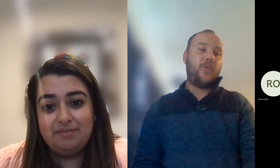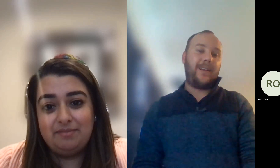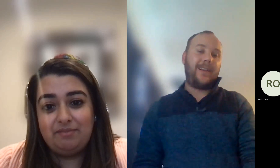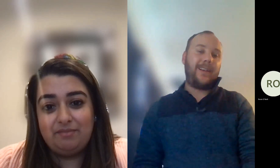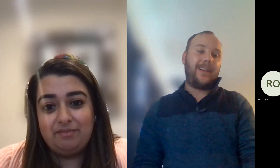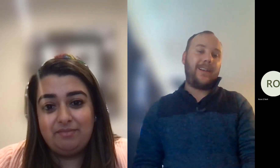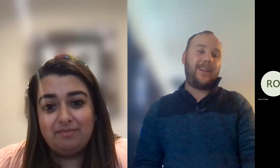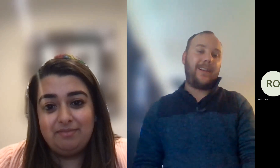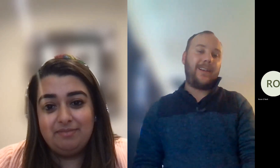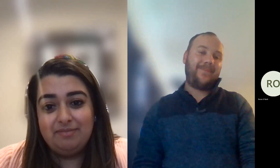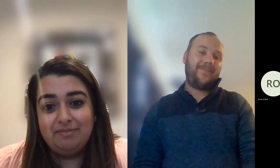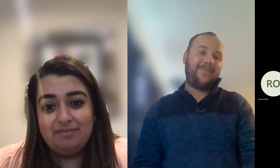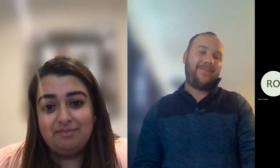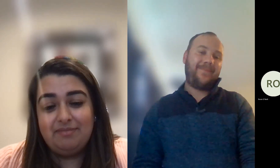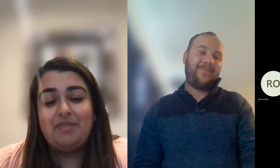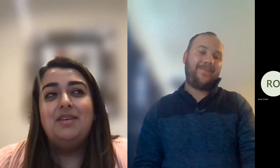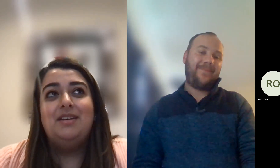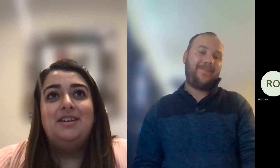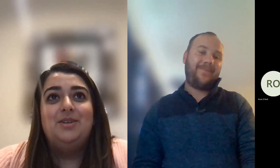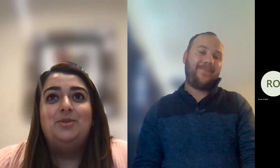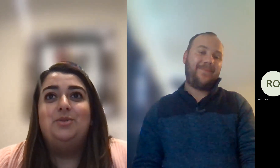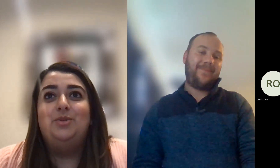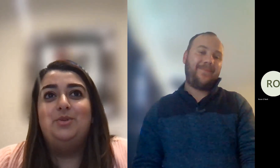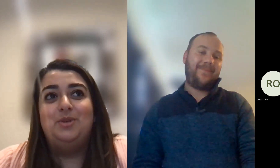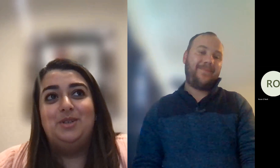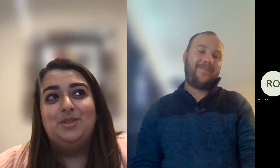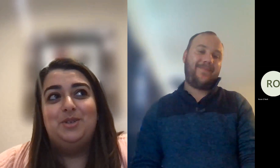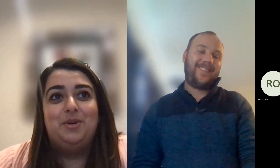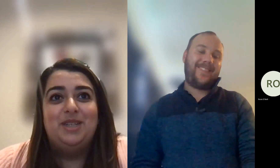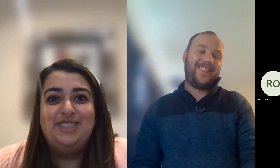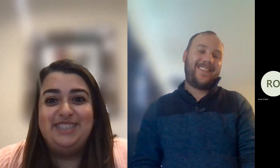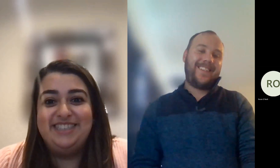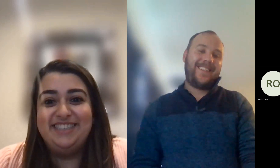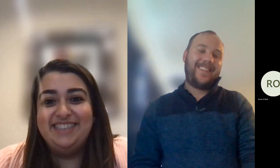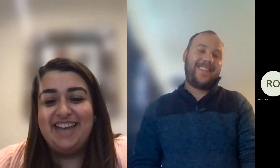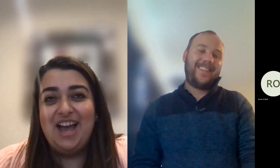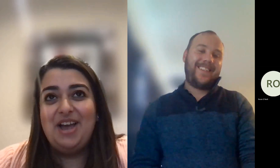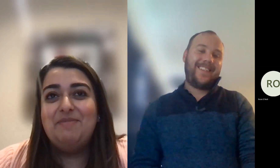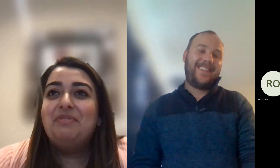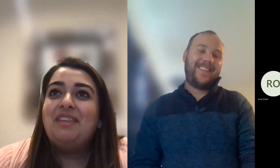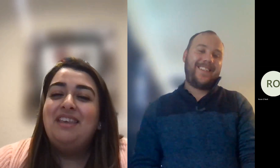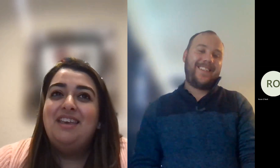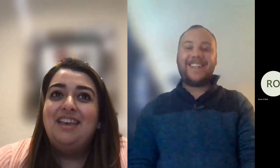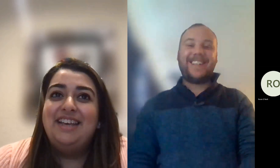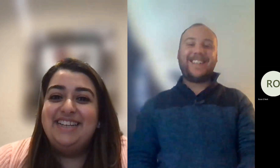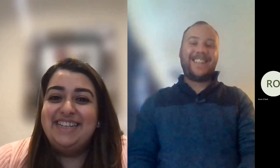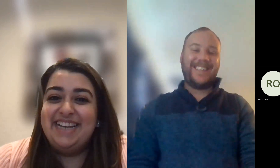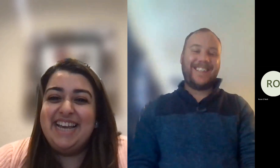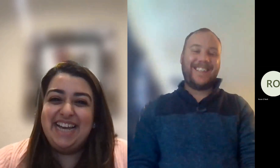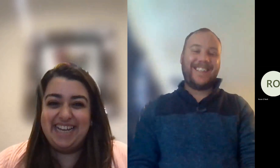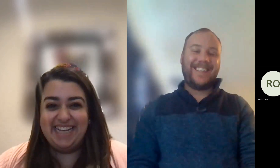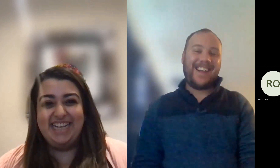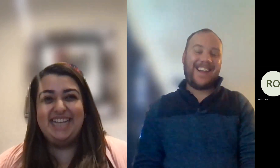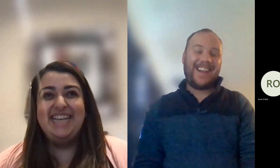a role like that? Oh, good question. And that's why I'm here.